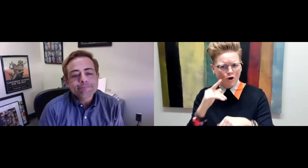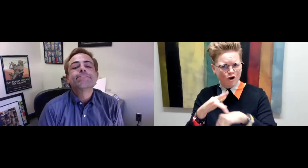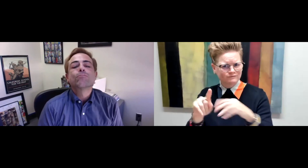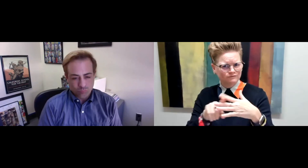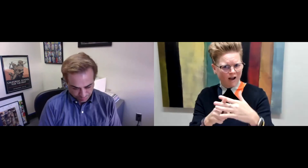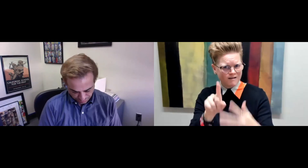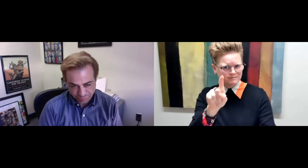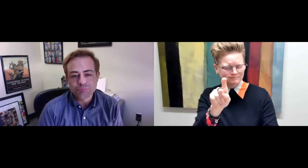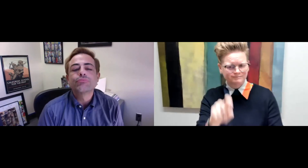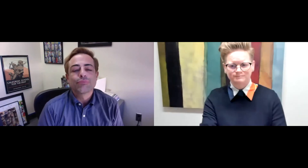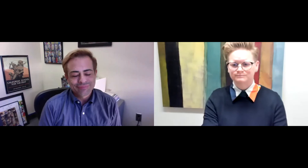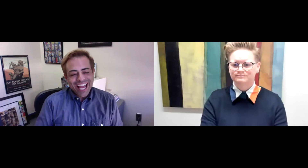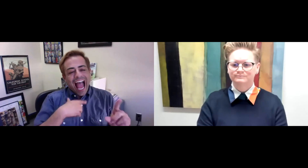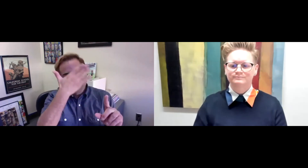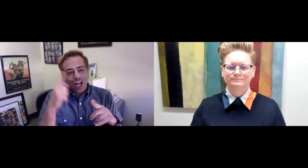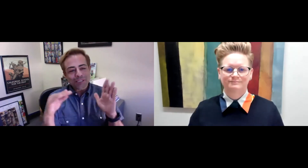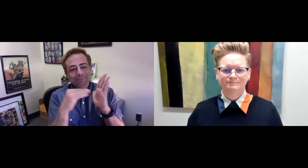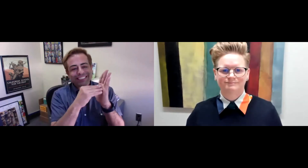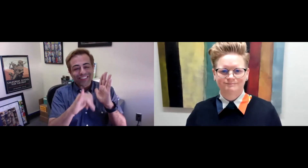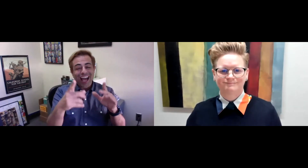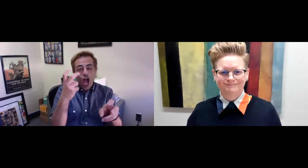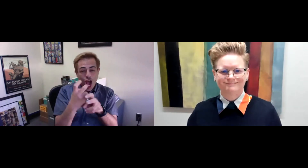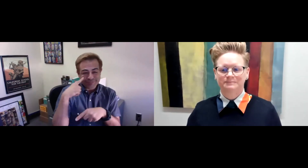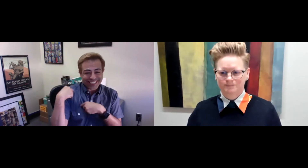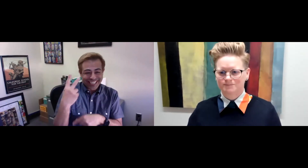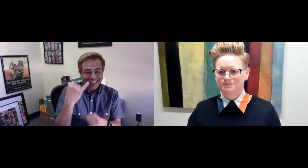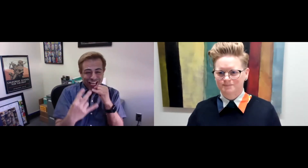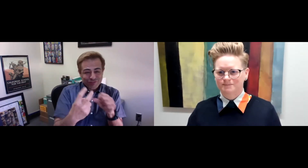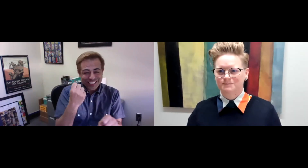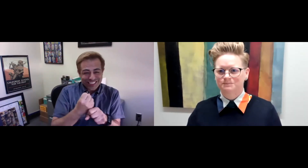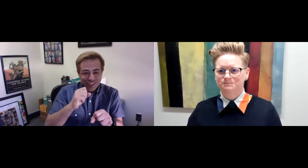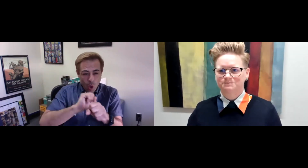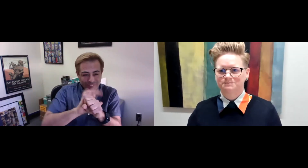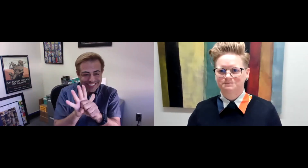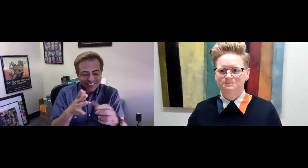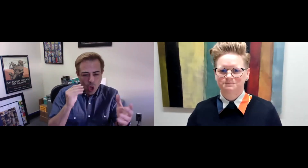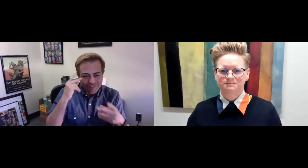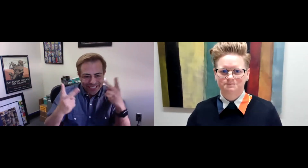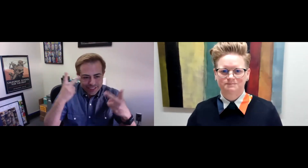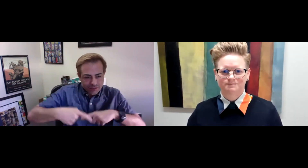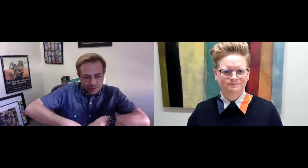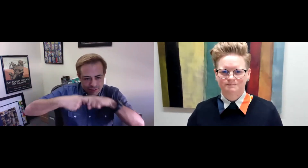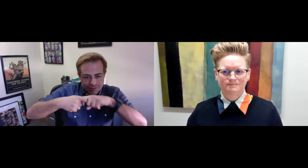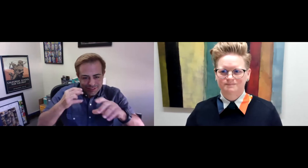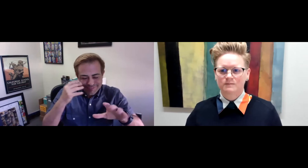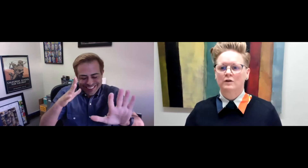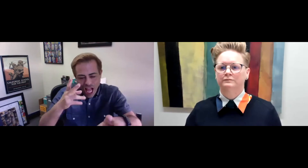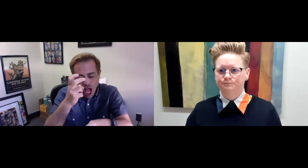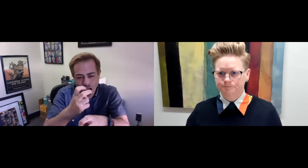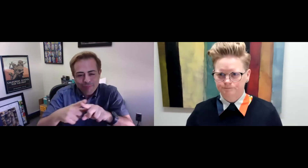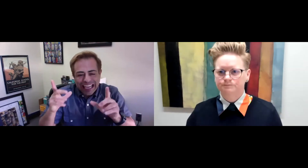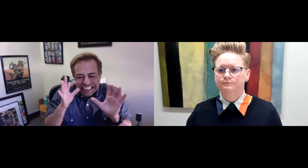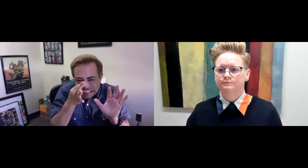a mentor or home visit program? Yes, I forgot to mention that. It's been hard the last couple of years with COVID, doing